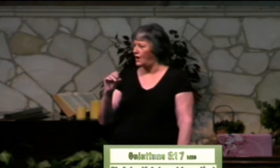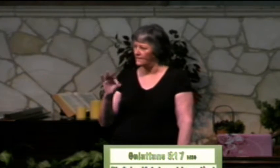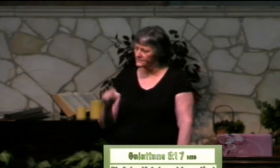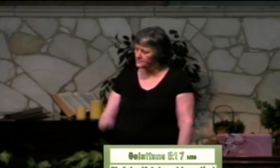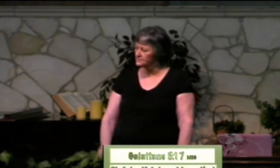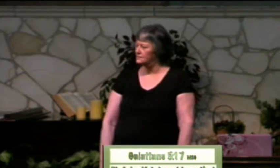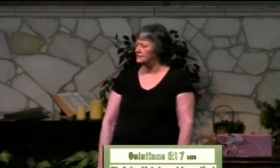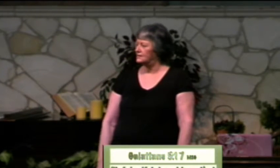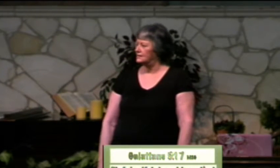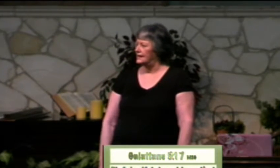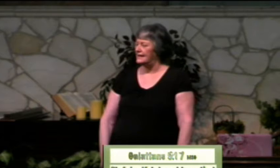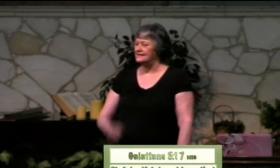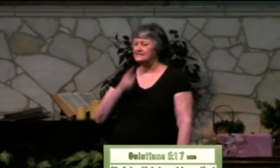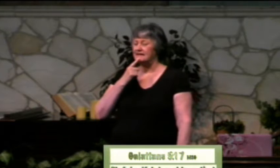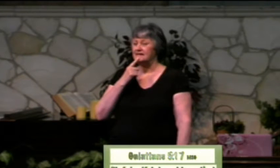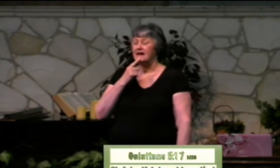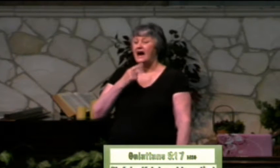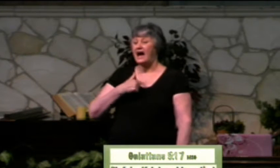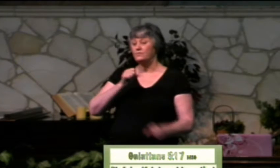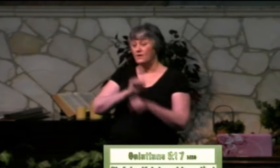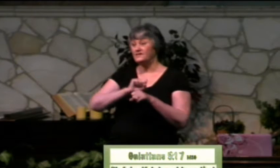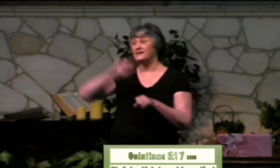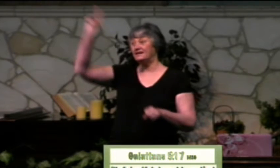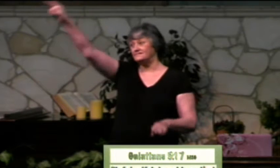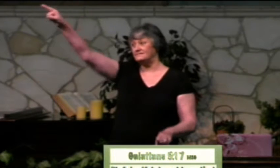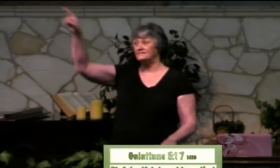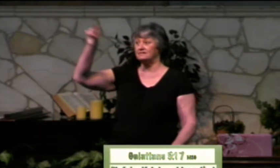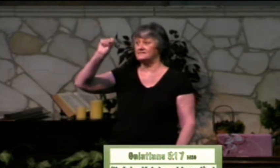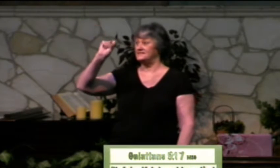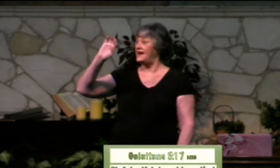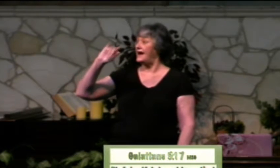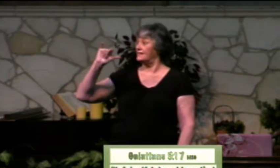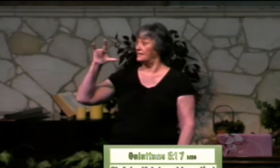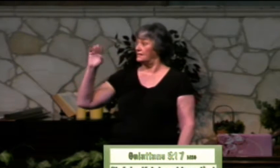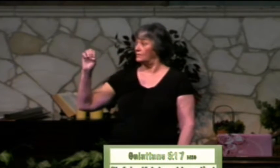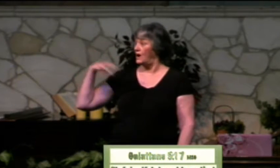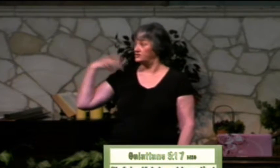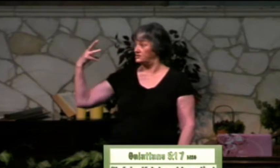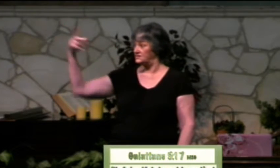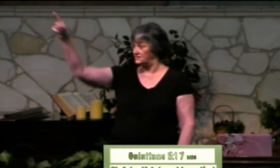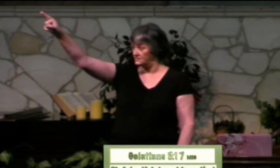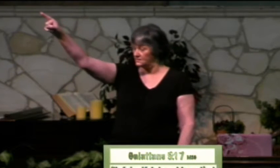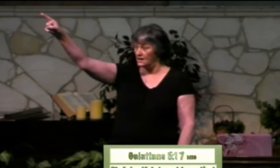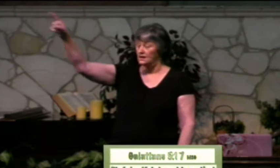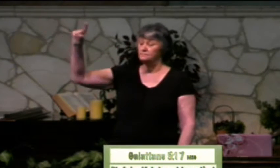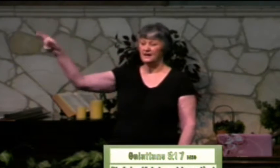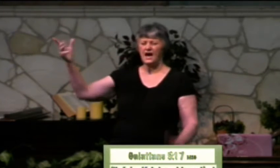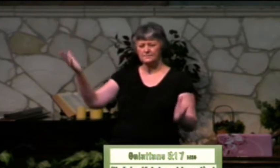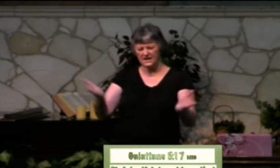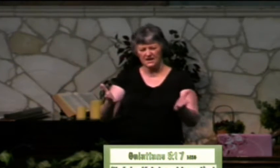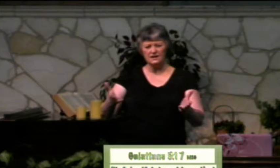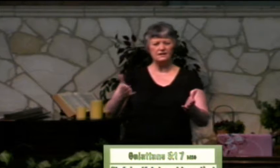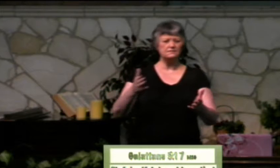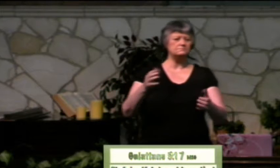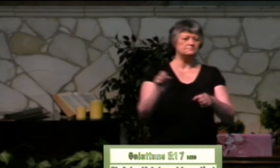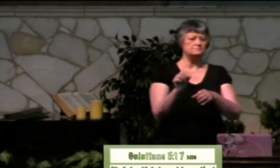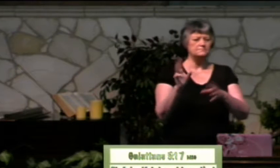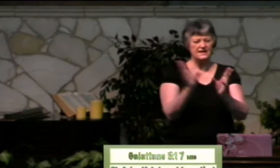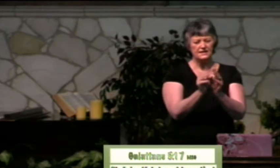Microsoft. And he said, I work in Seattle, Washington, but I'm here meeting